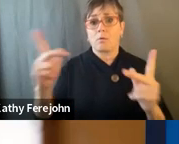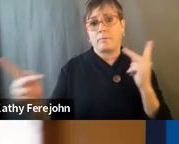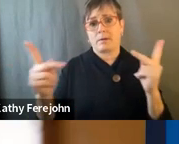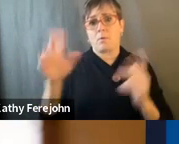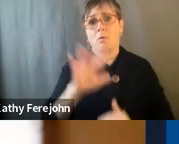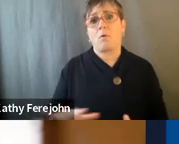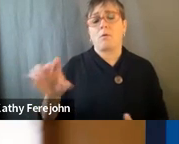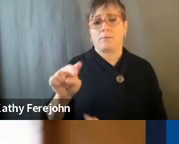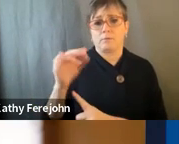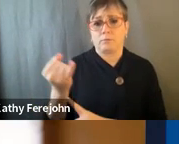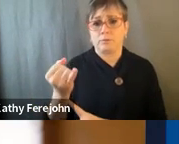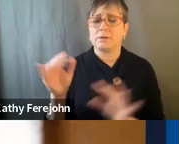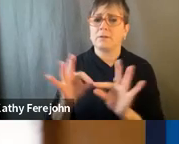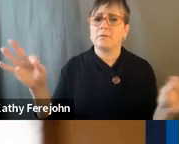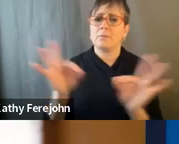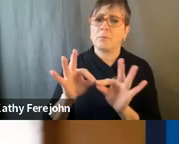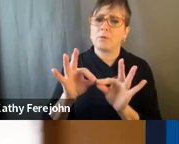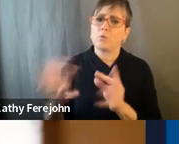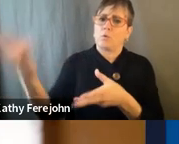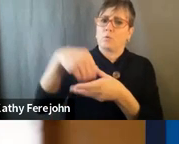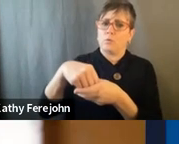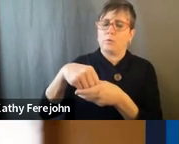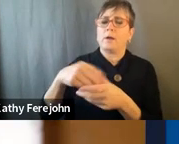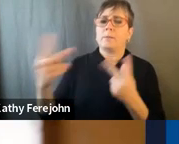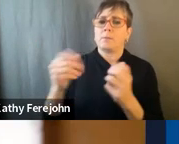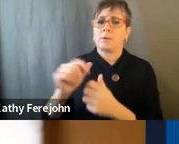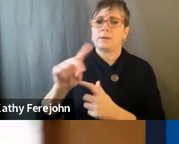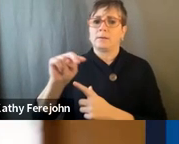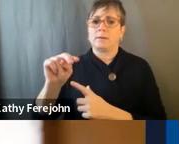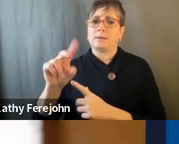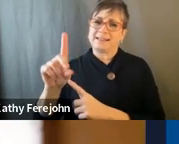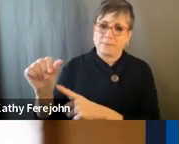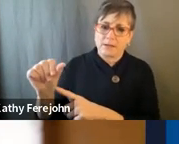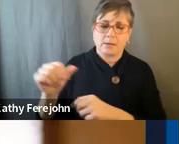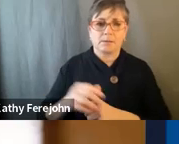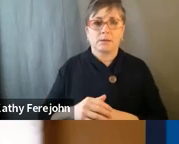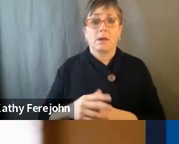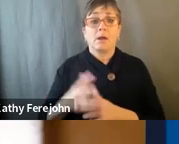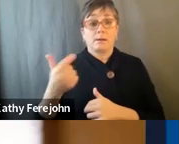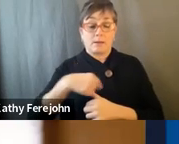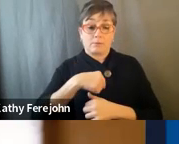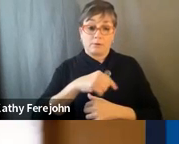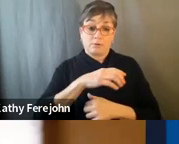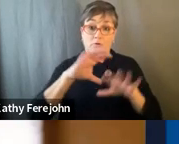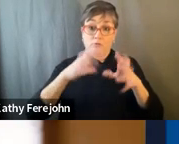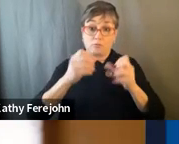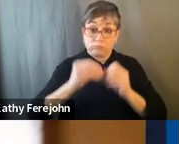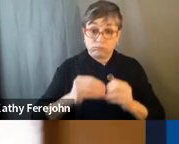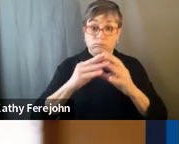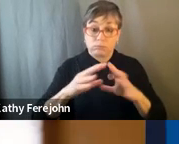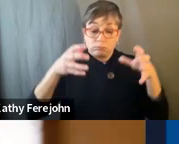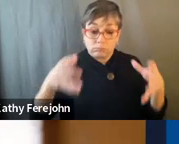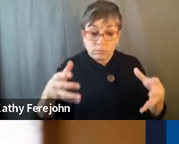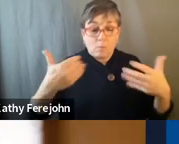with disabilities, that their views are put into the mix also. So having this caucus together, and I said this before, I'm